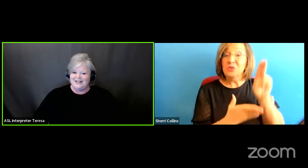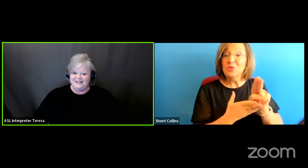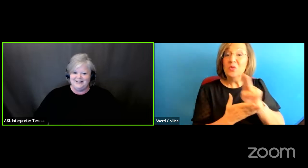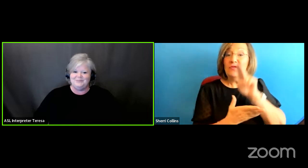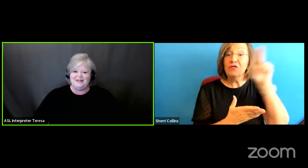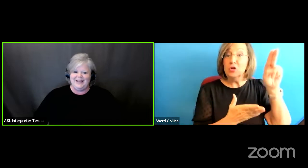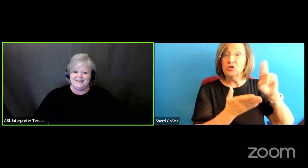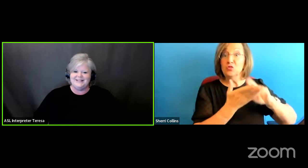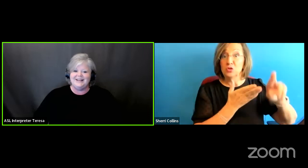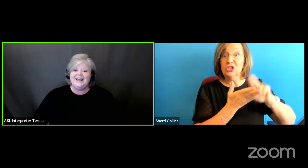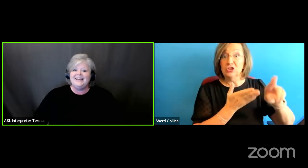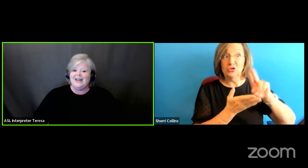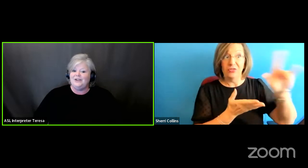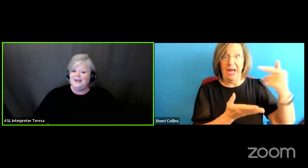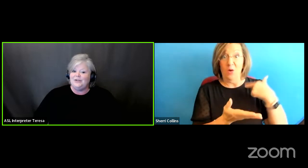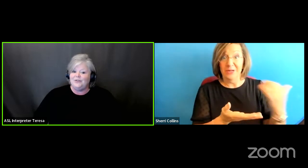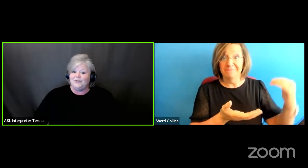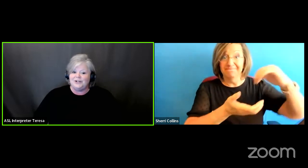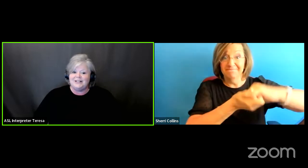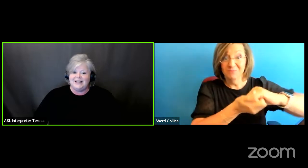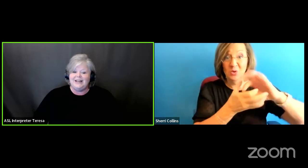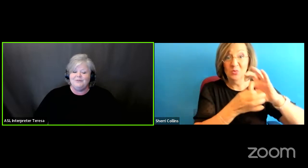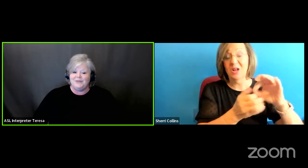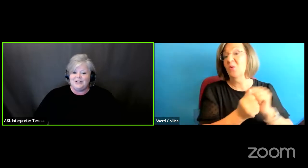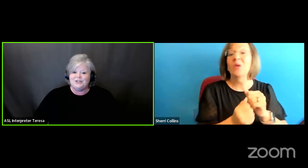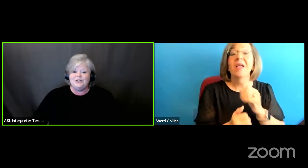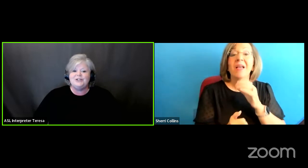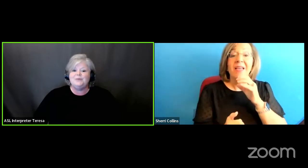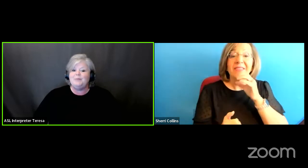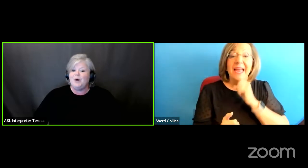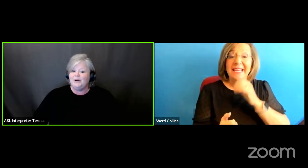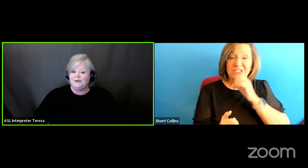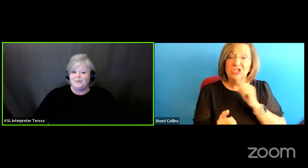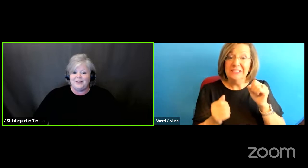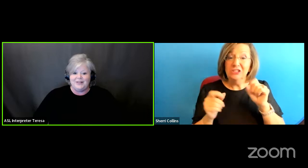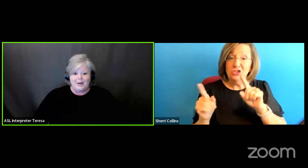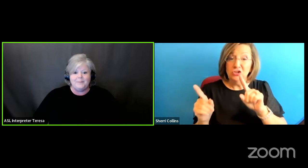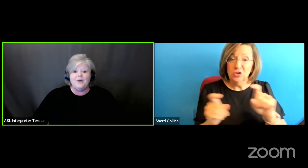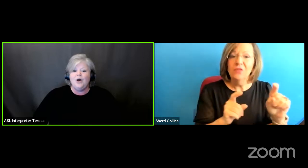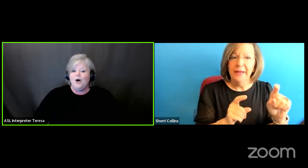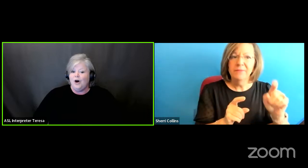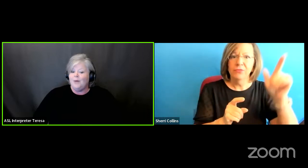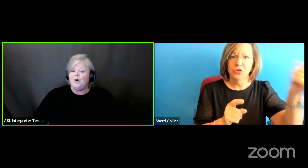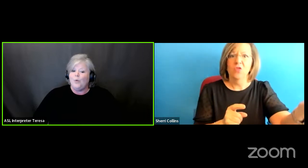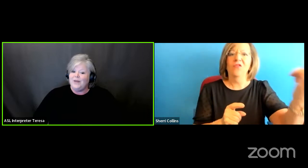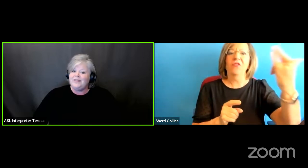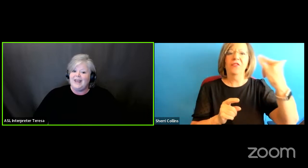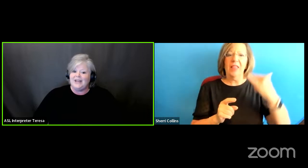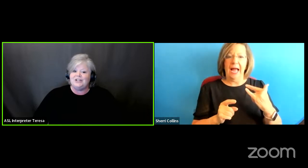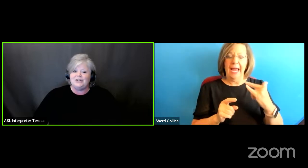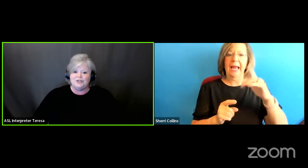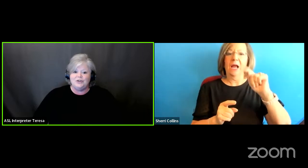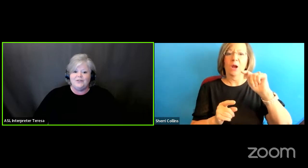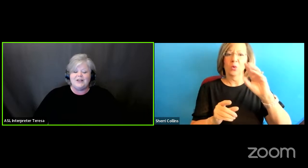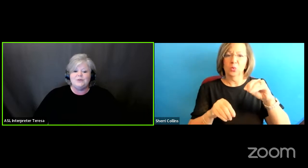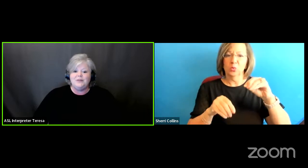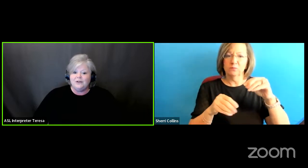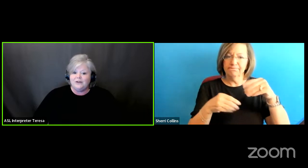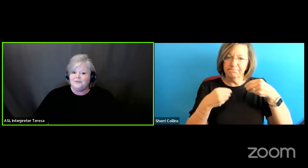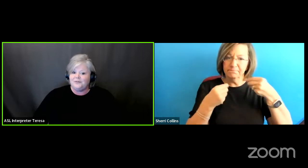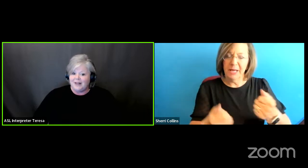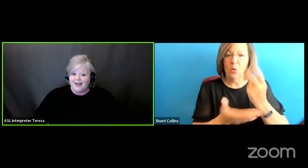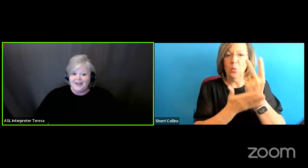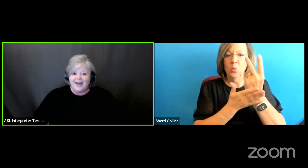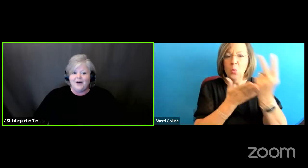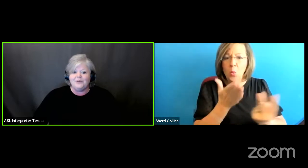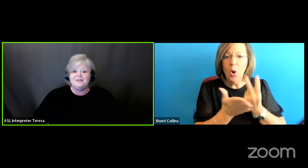full agenda planned. Gallaudet University Research, we partnered with them with the aging survey. So they're